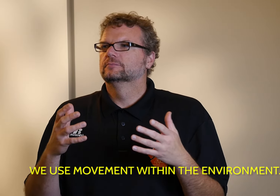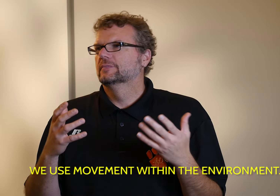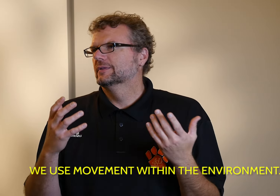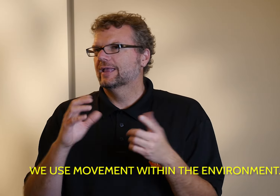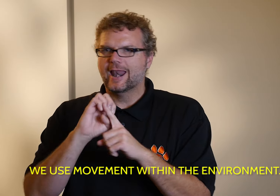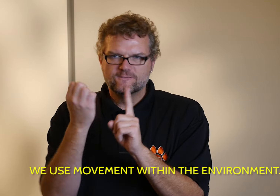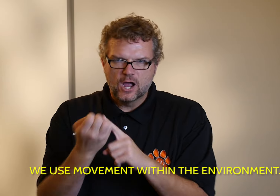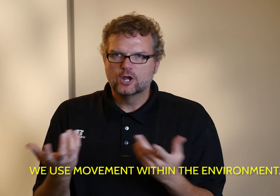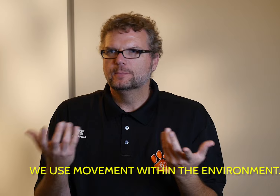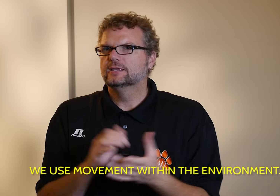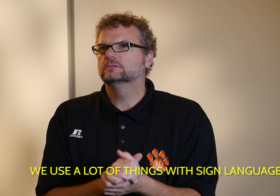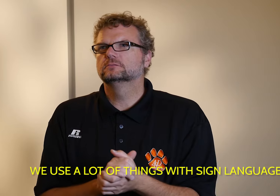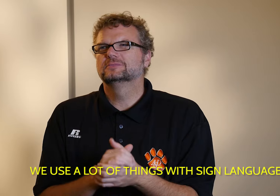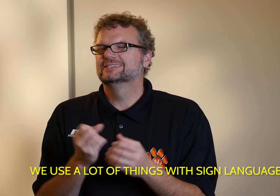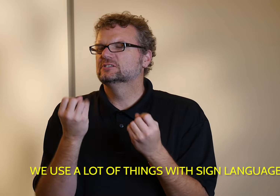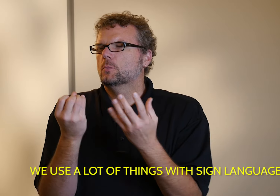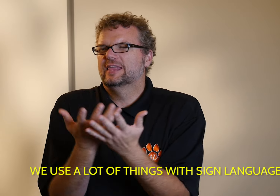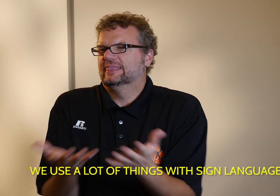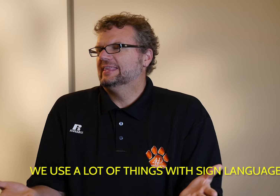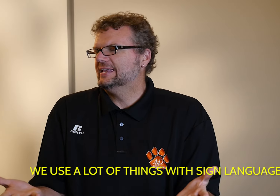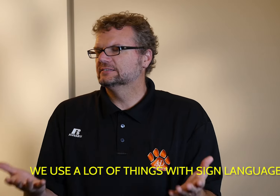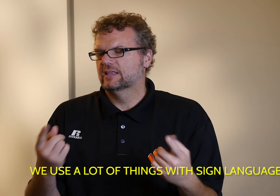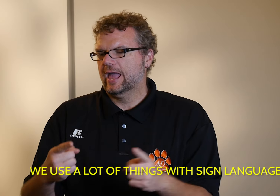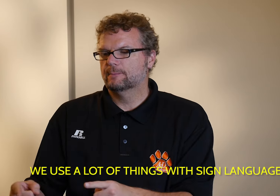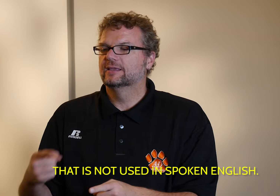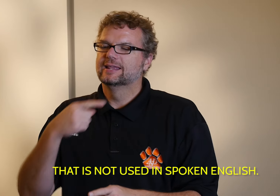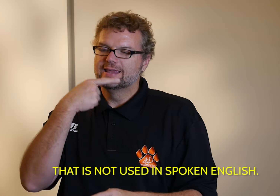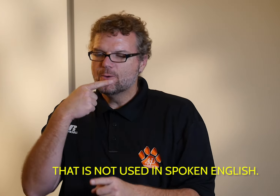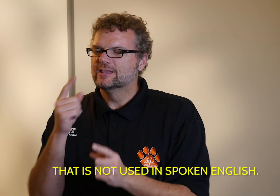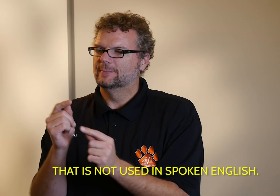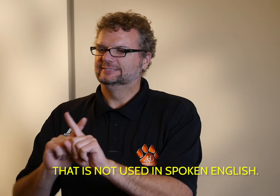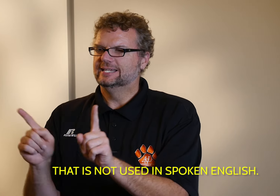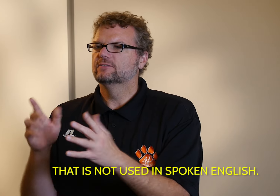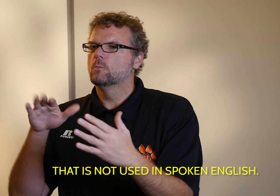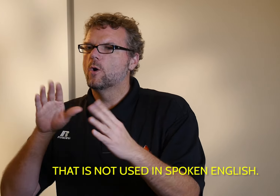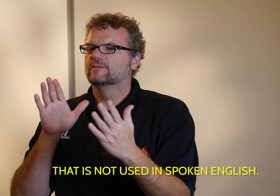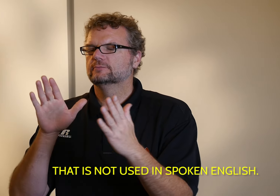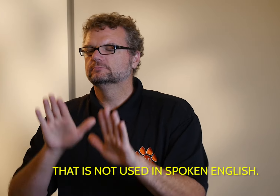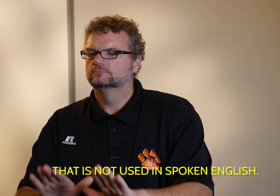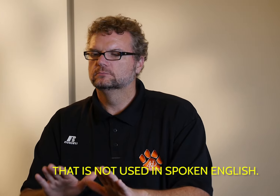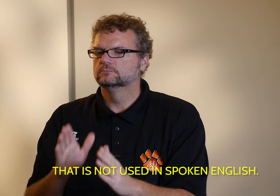movement within the environment. We use a lot of things with sign language that is not used in spoken